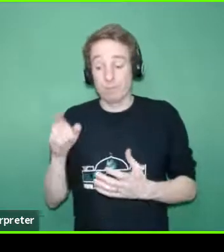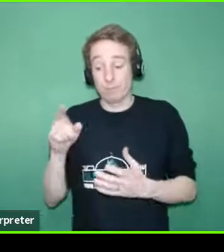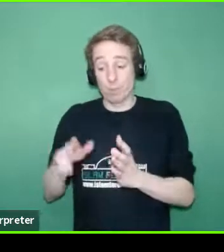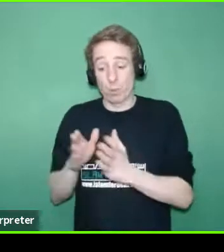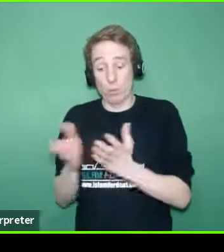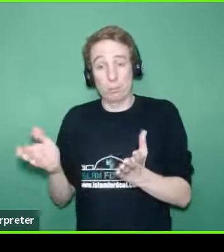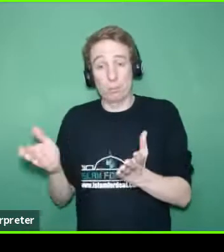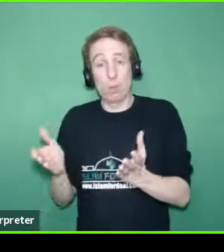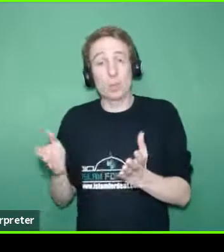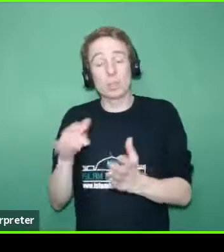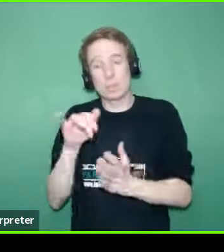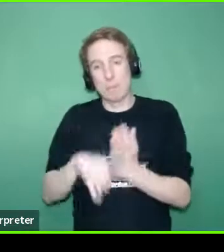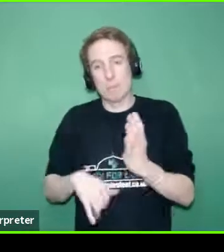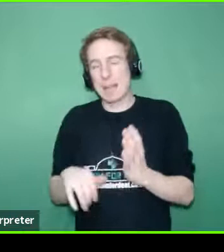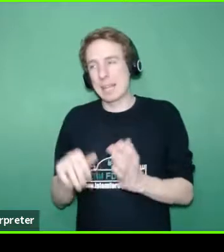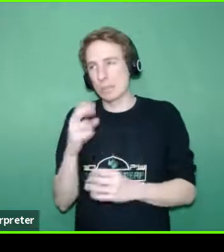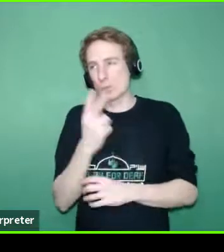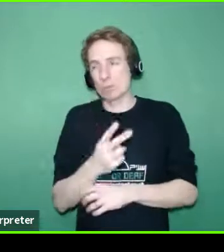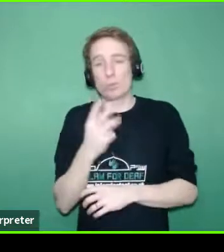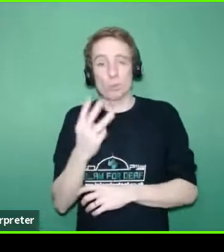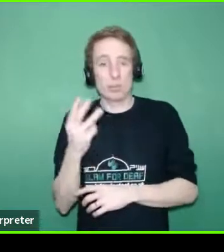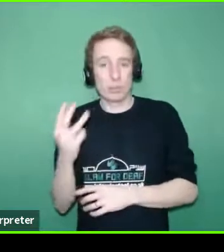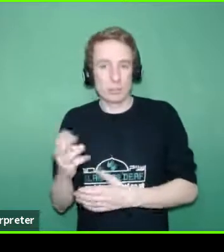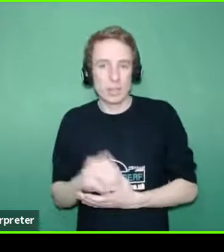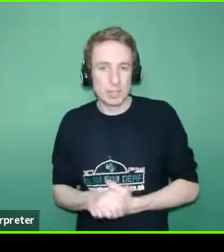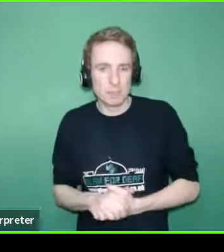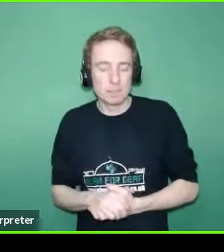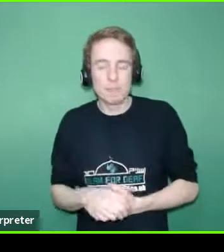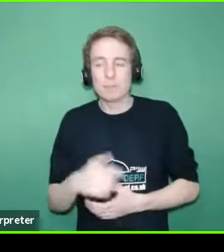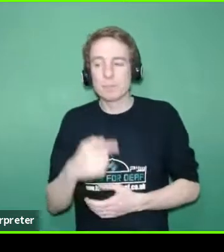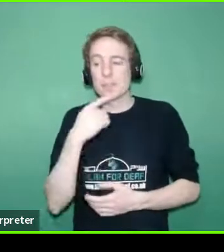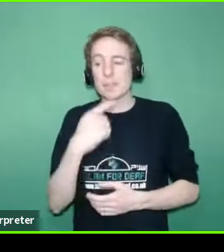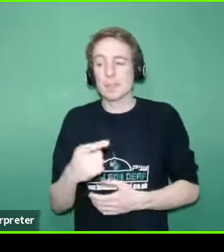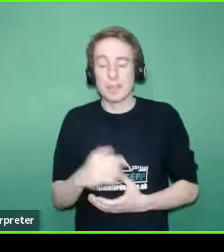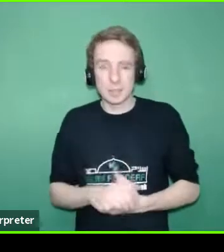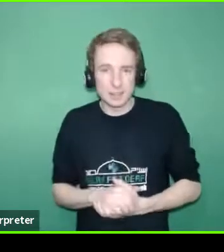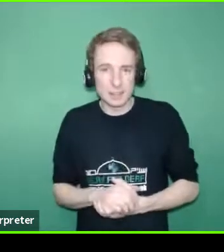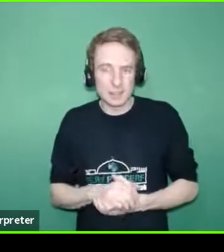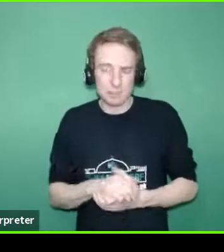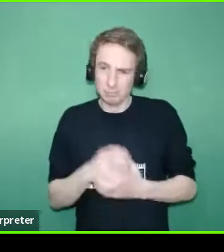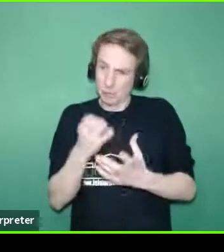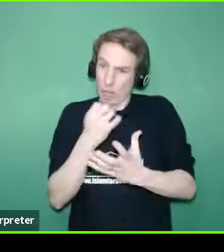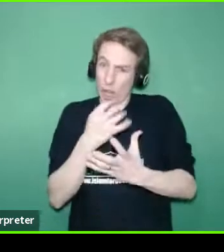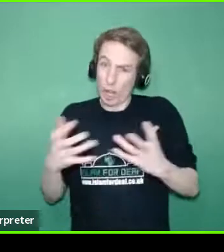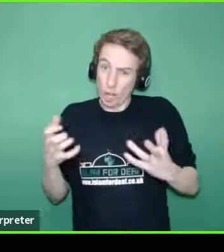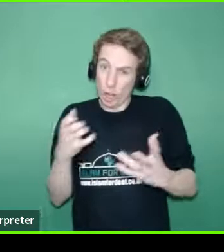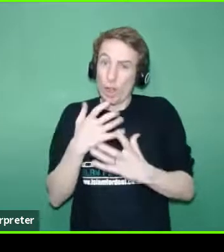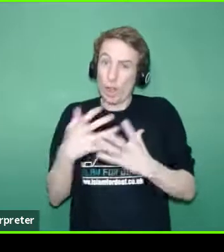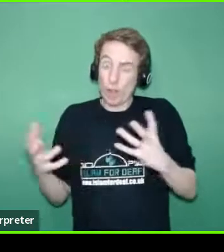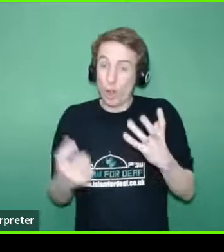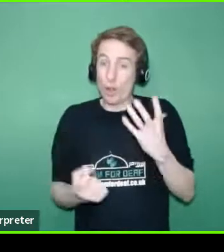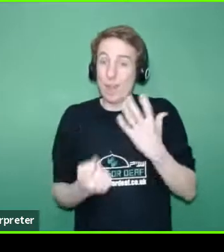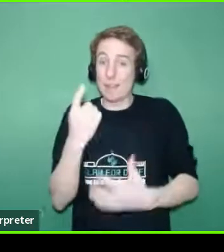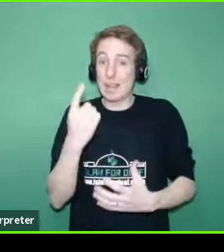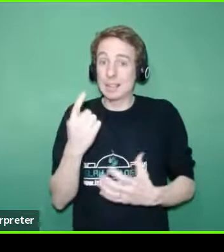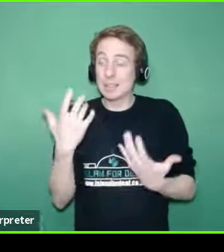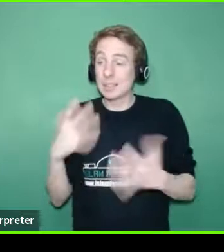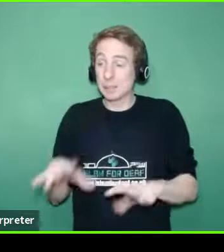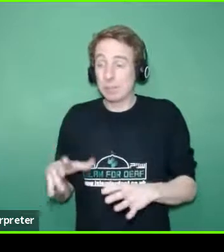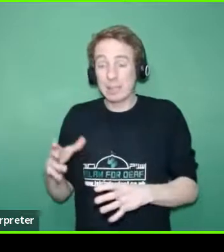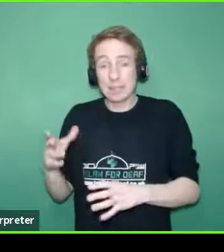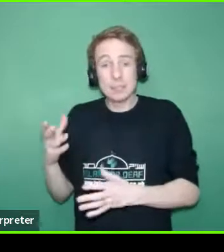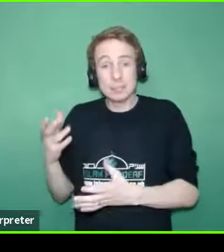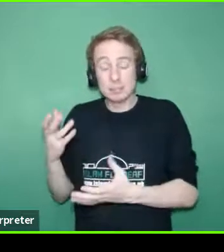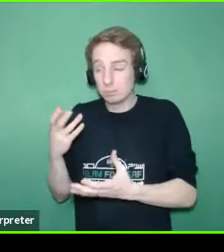in page 233, that many great events have been reported or purported to have